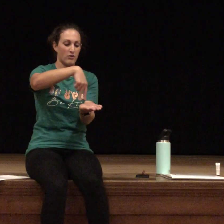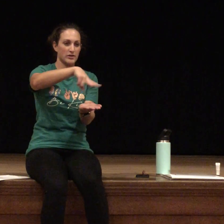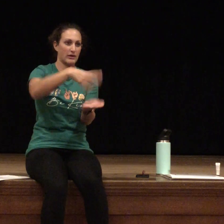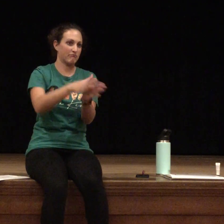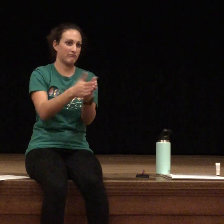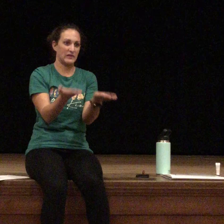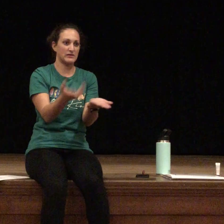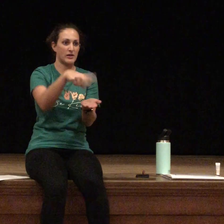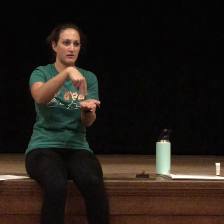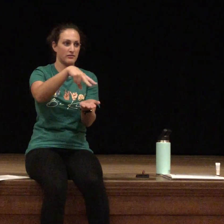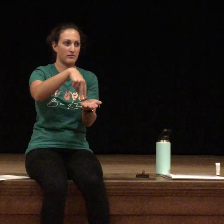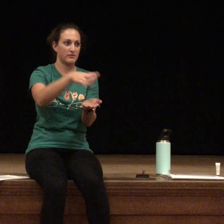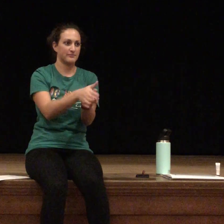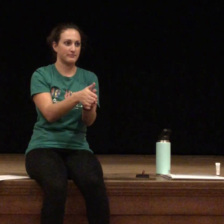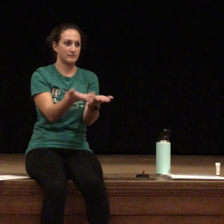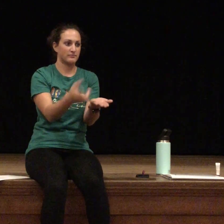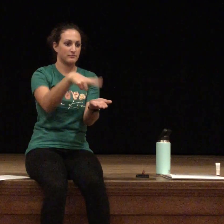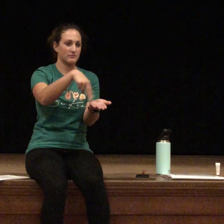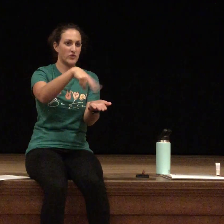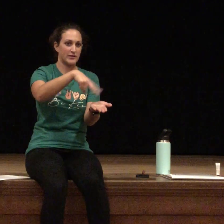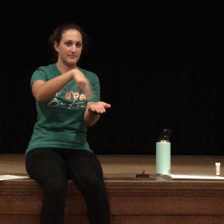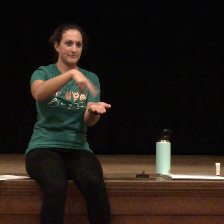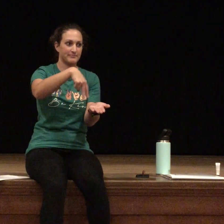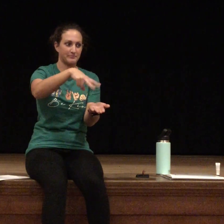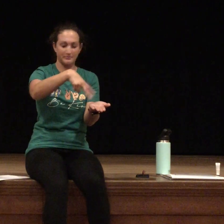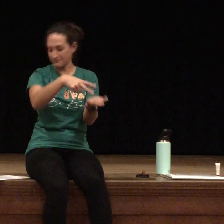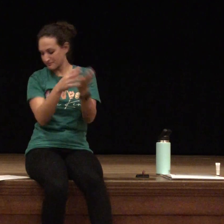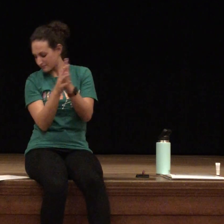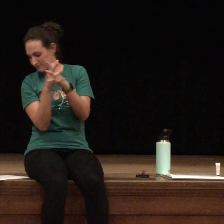way. Doesn't matter. Read.